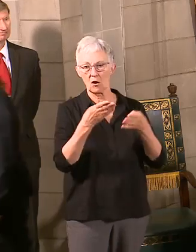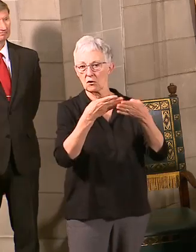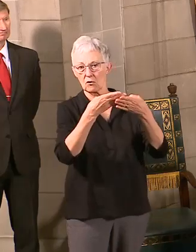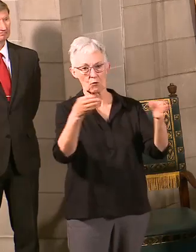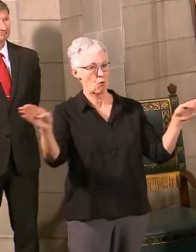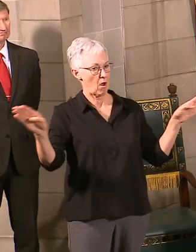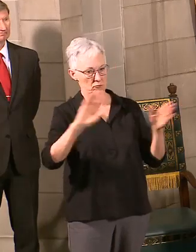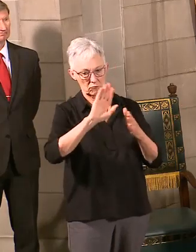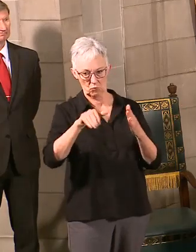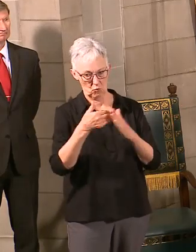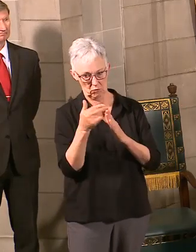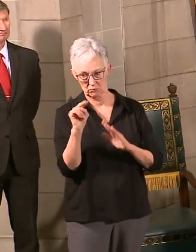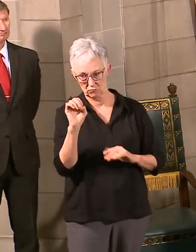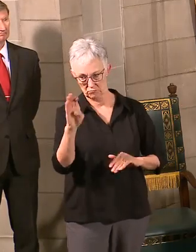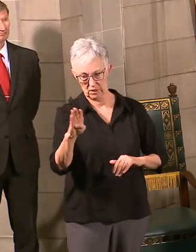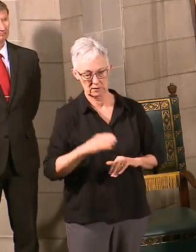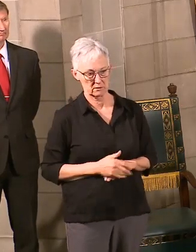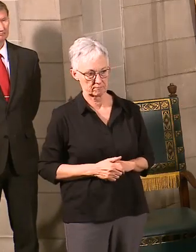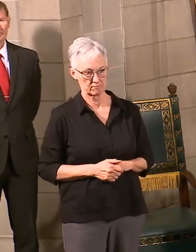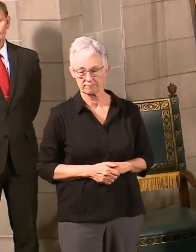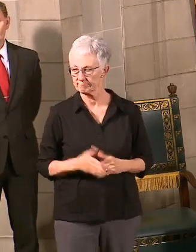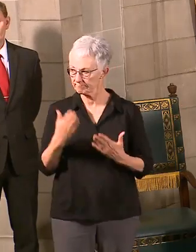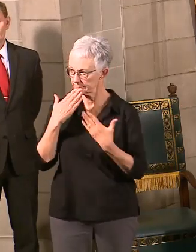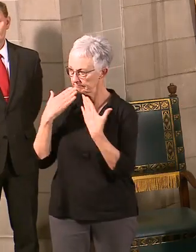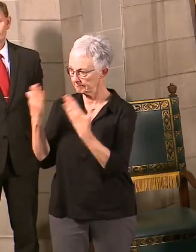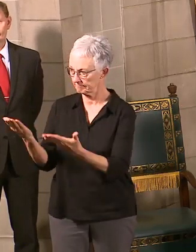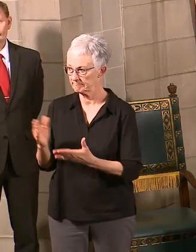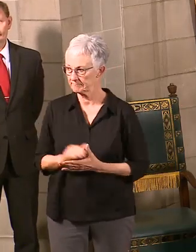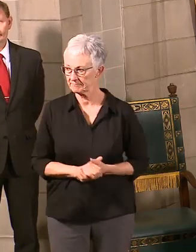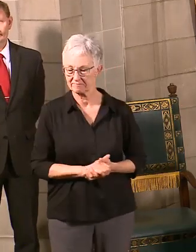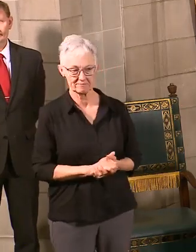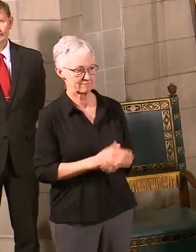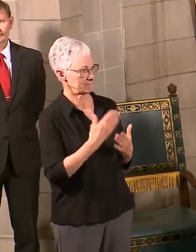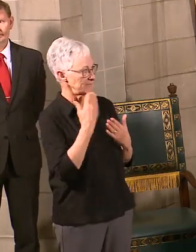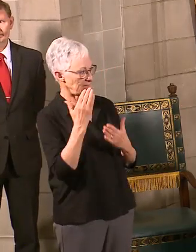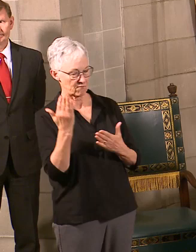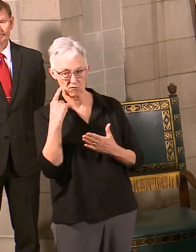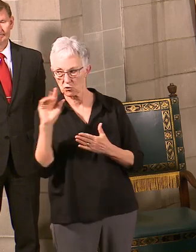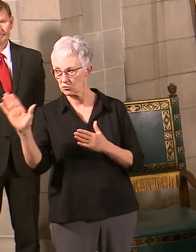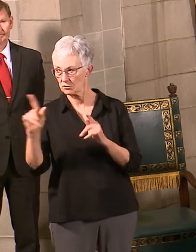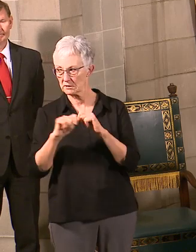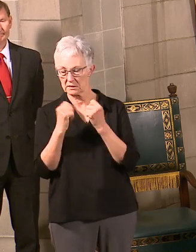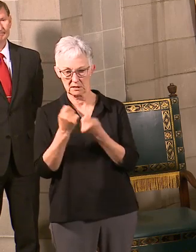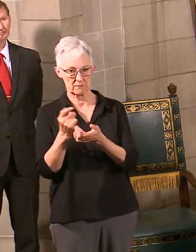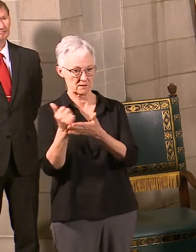Great, thank you very much, Stephanie, and thank you very much with your help and your team's help on that executive order. Appreciate it.